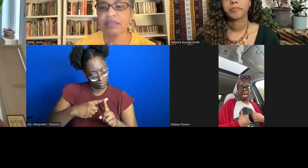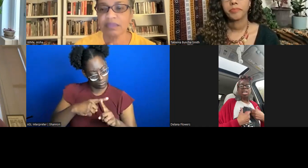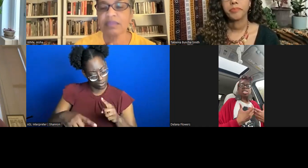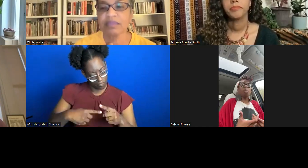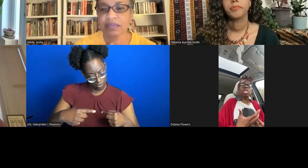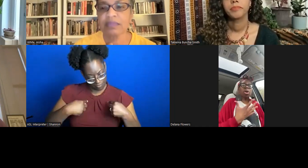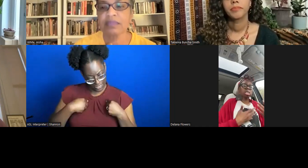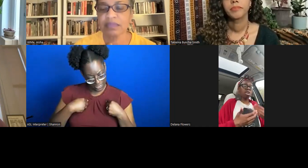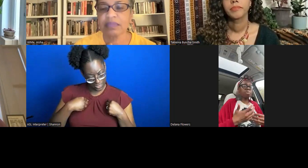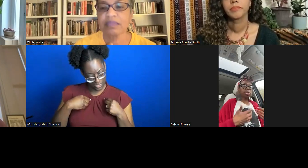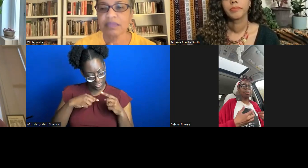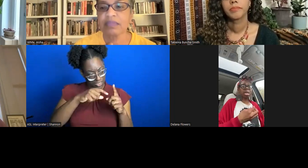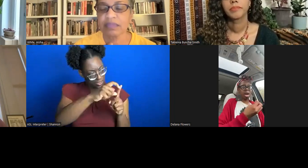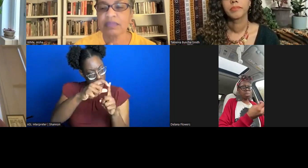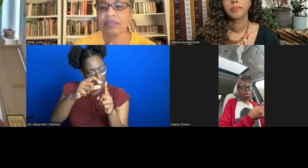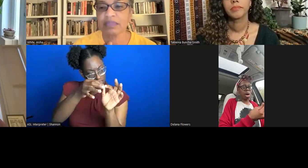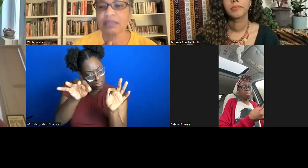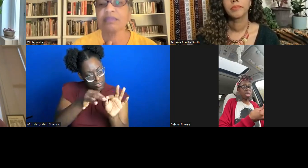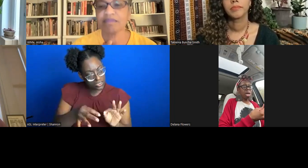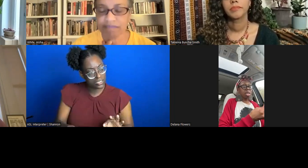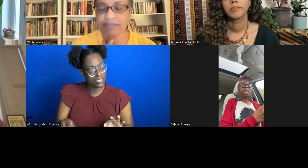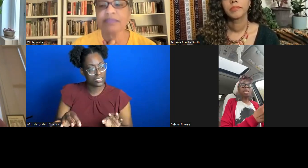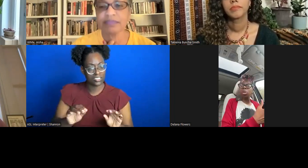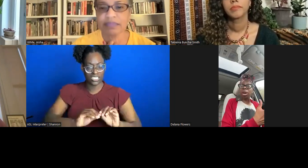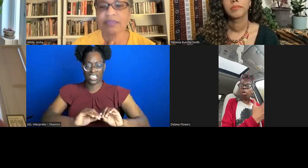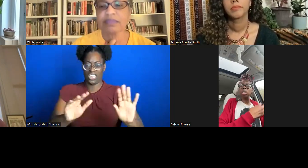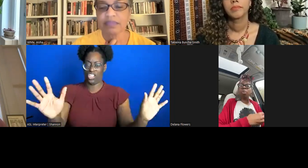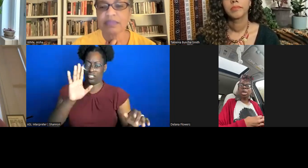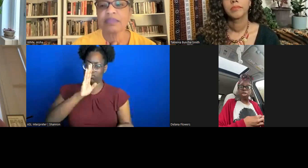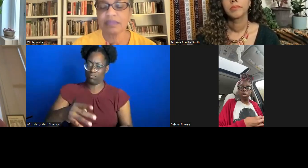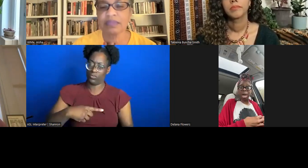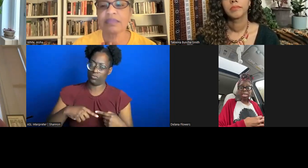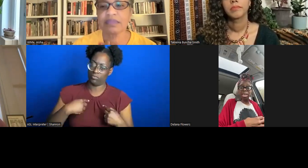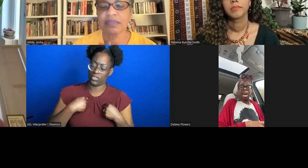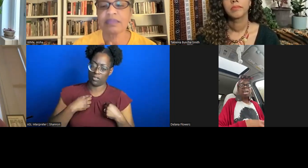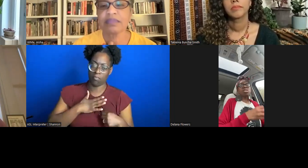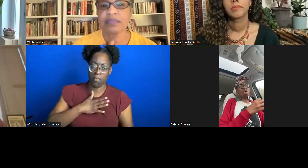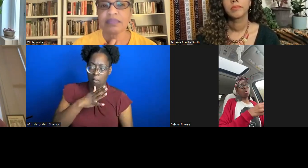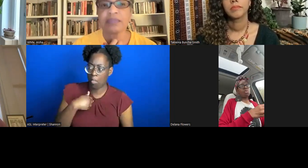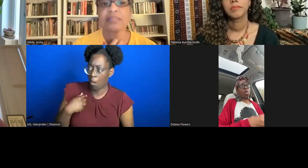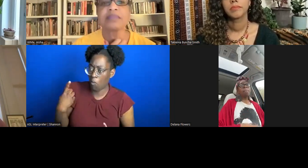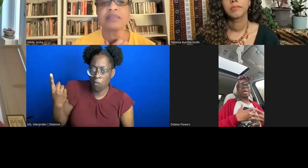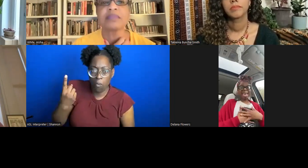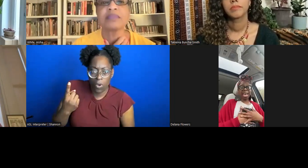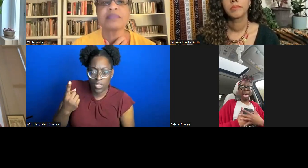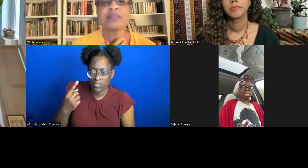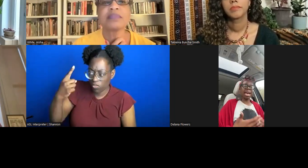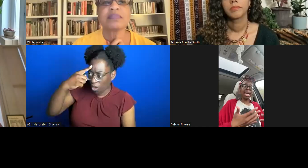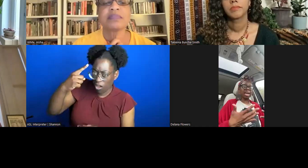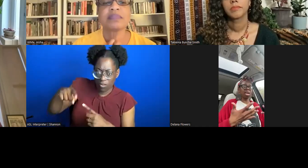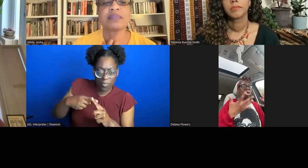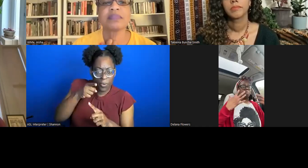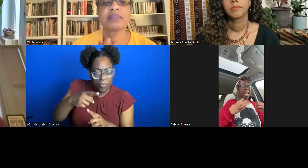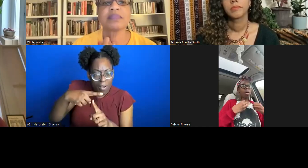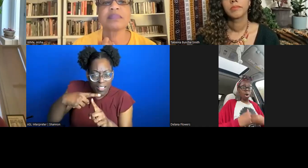me. So much of our self-perception comes from the people that are most important to us. So for me, as